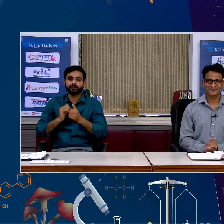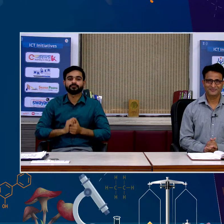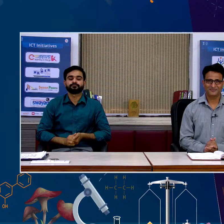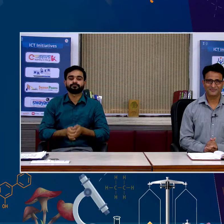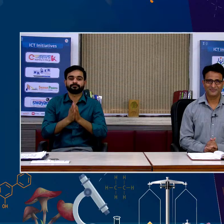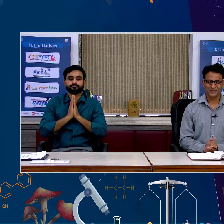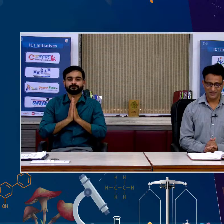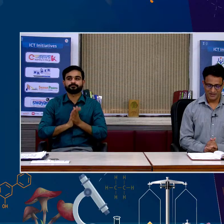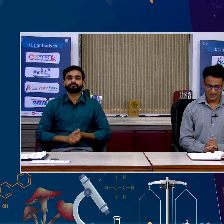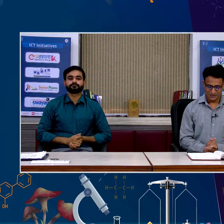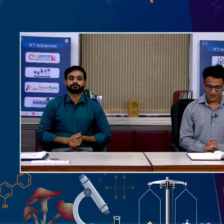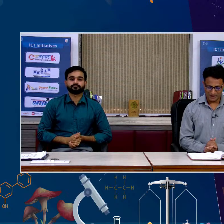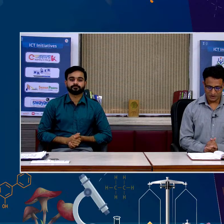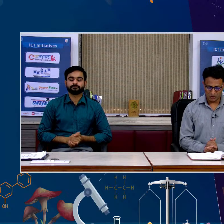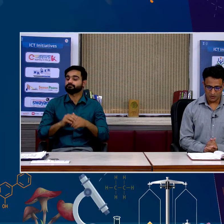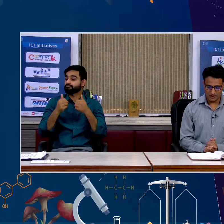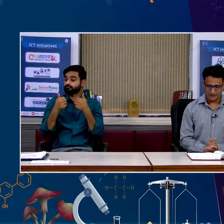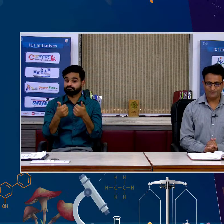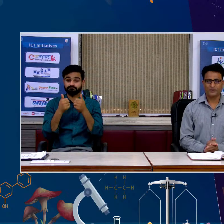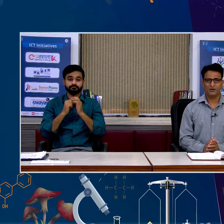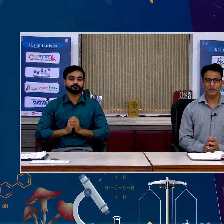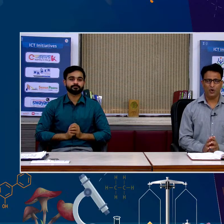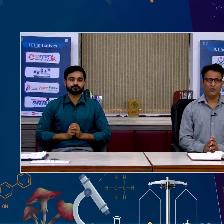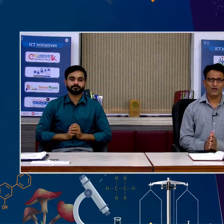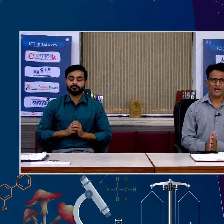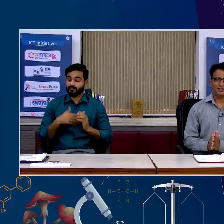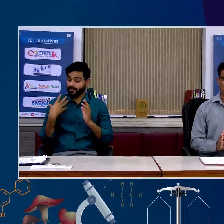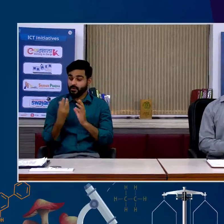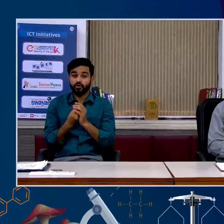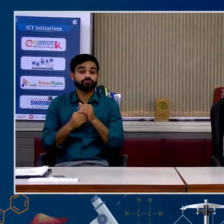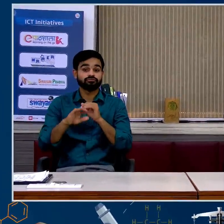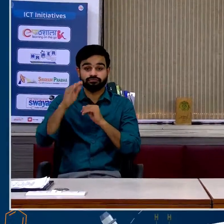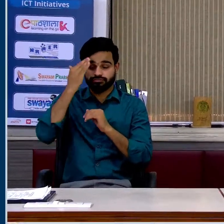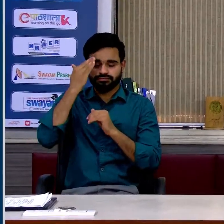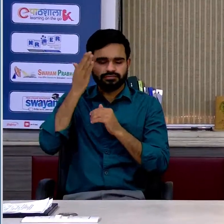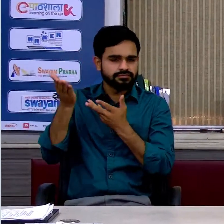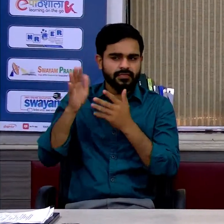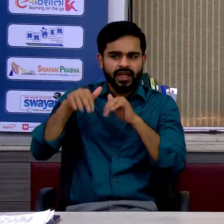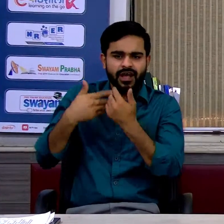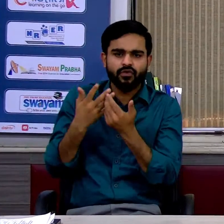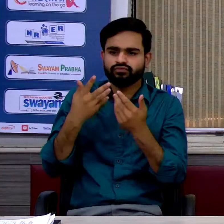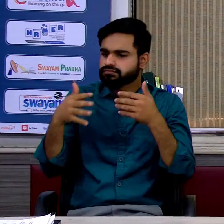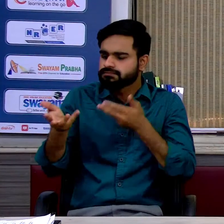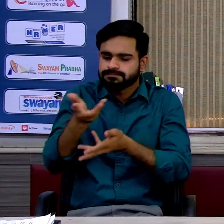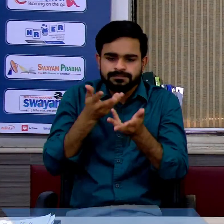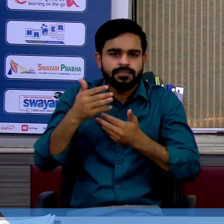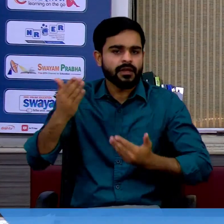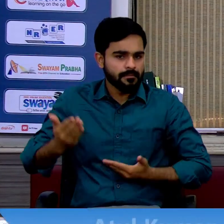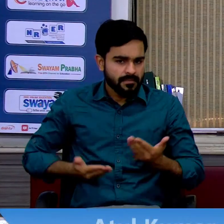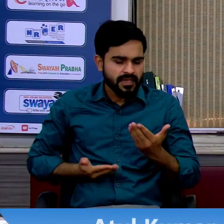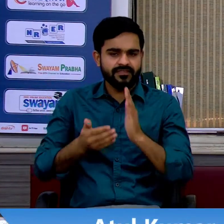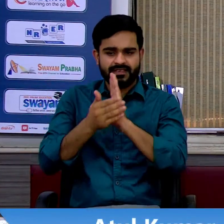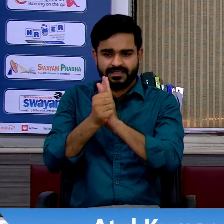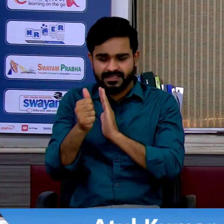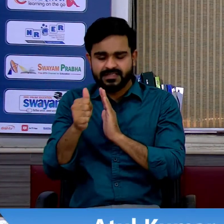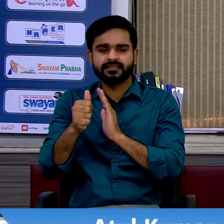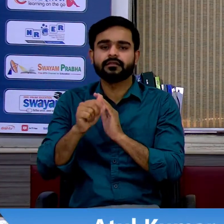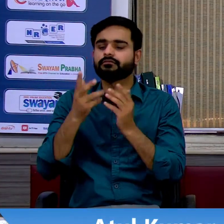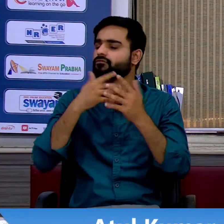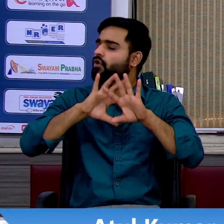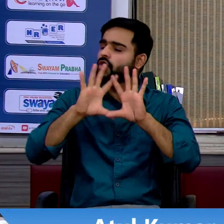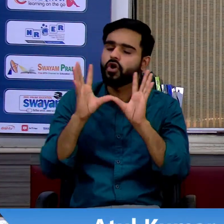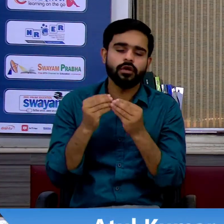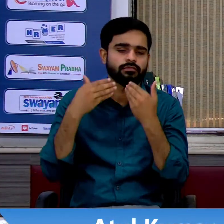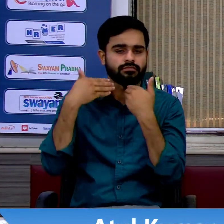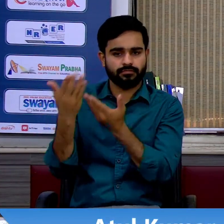Namaste. Right, so we all would like to know from you that how we are going to deal with behavior and daily skills. So overall, we